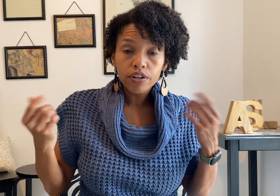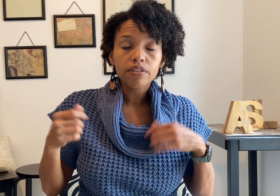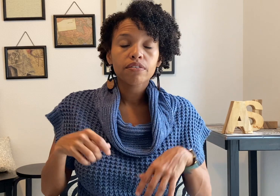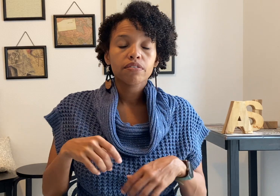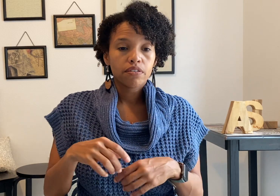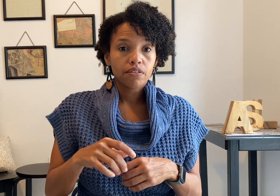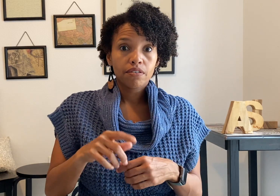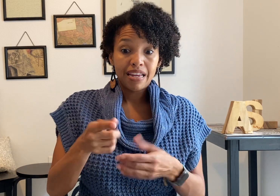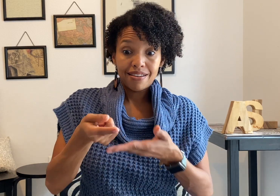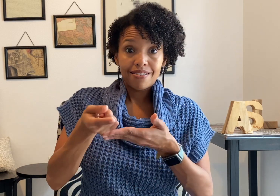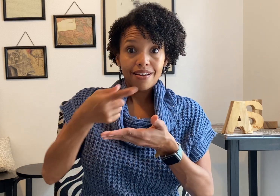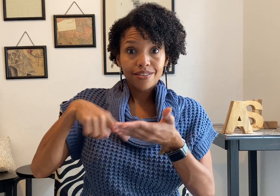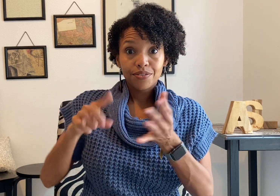Or